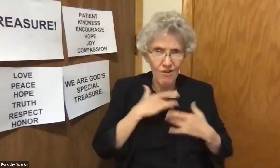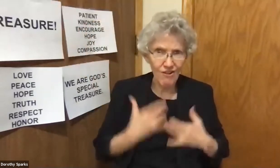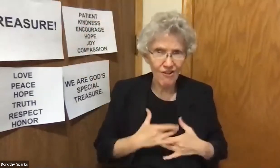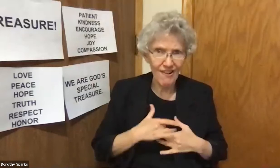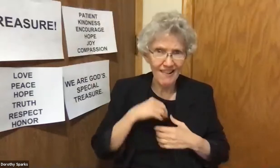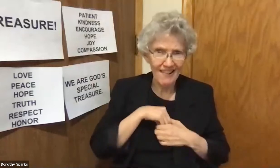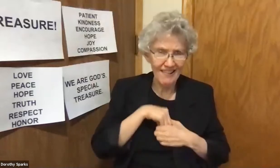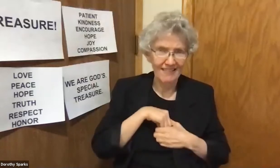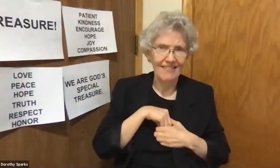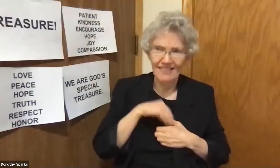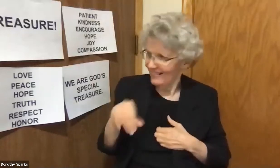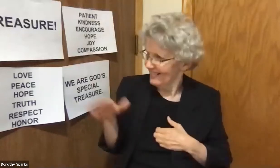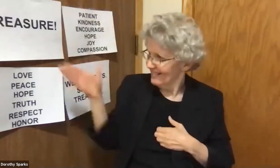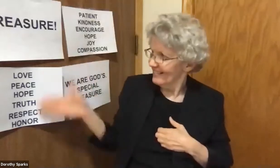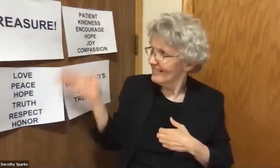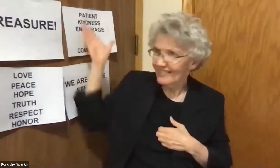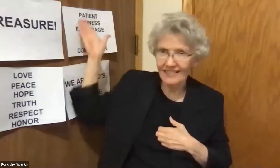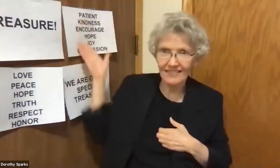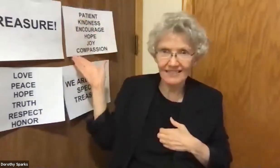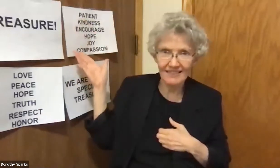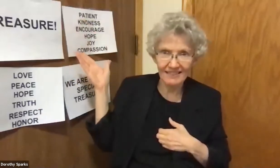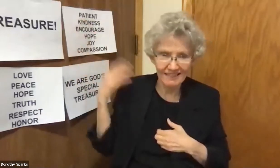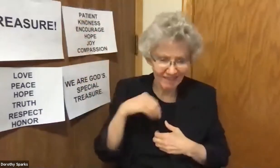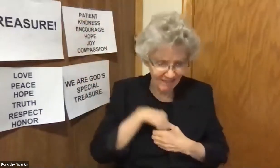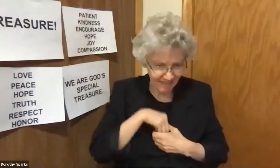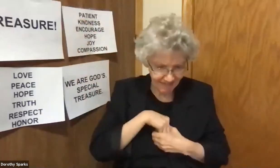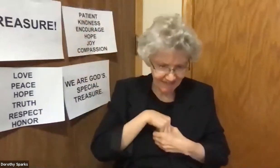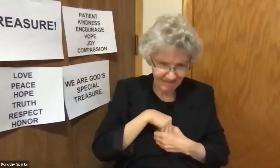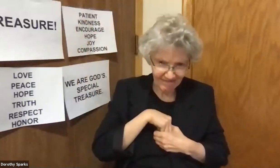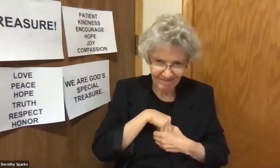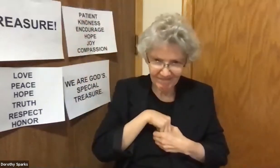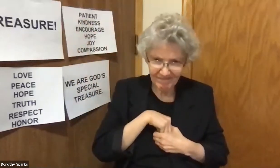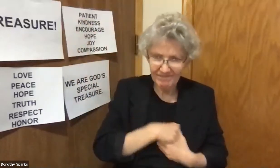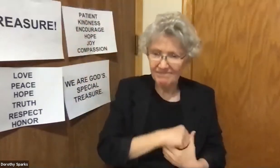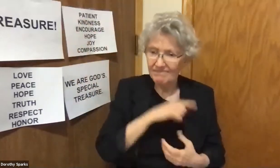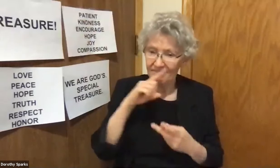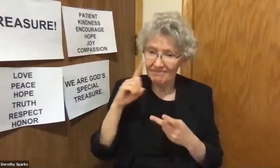God has put these treasures within our hearts.